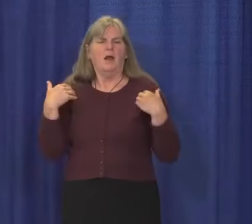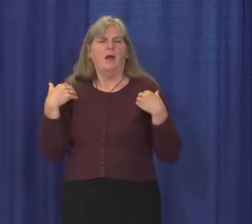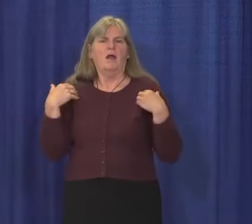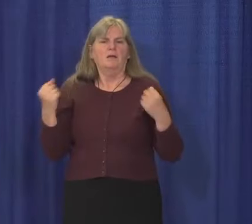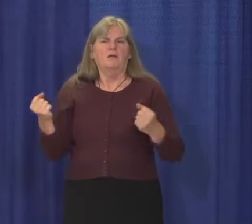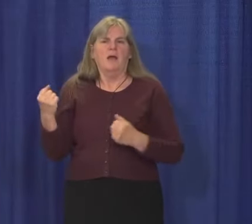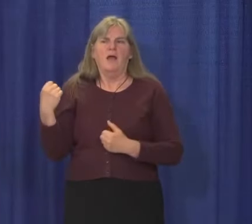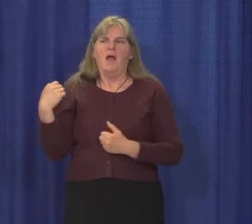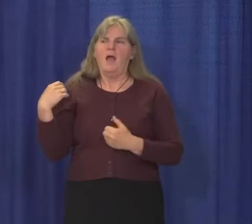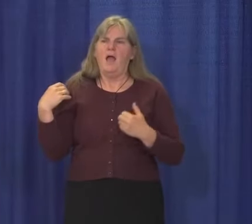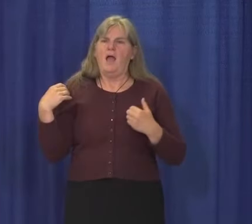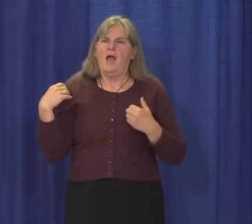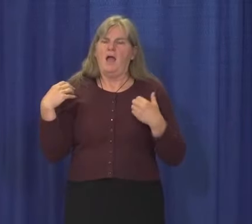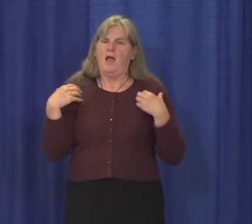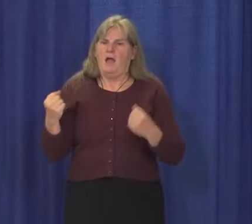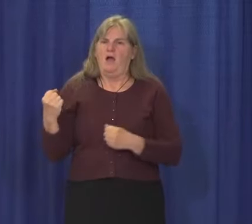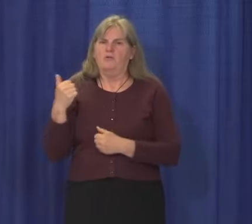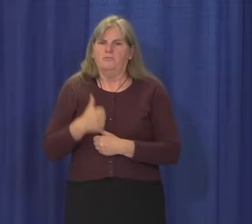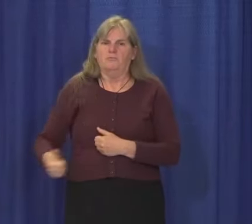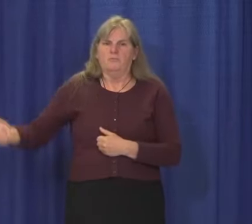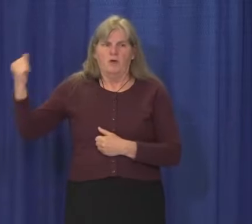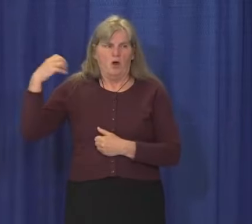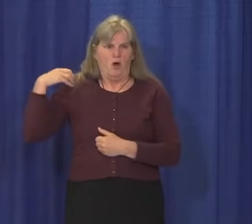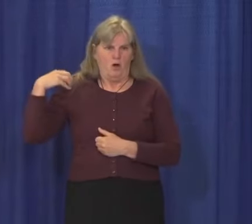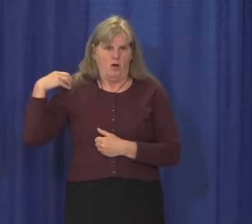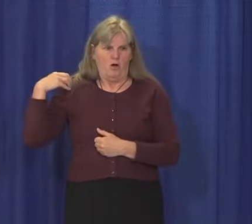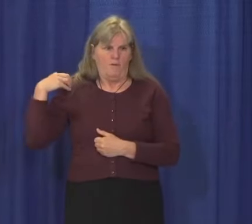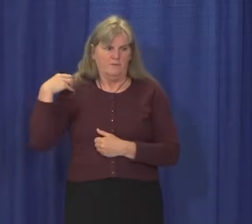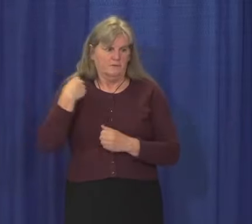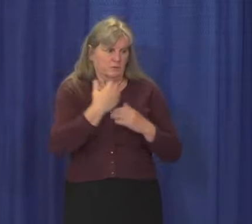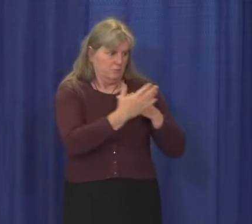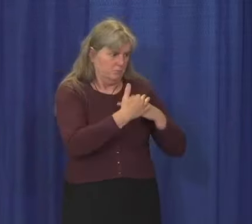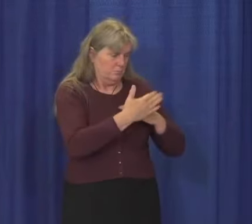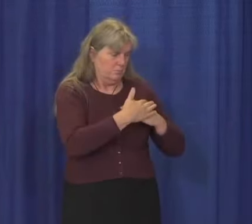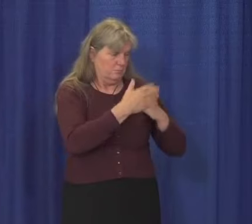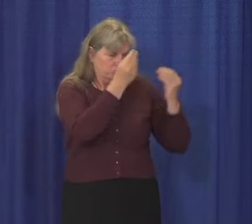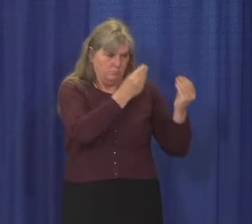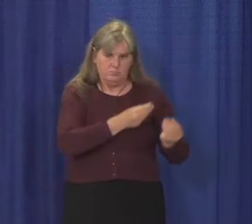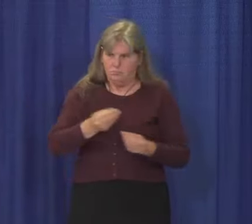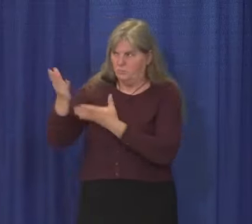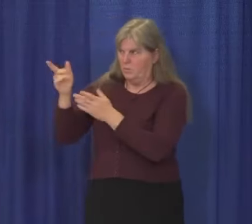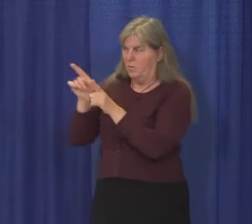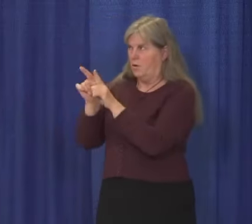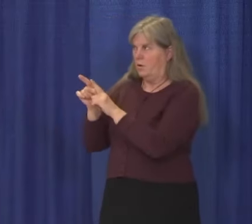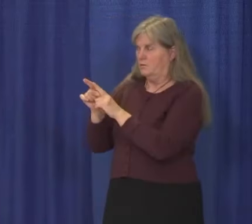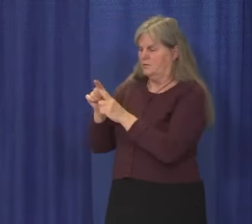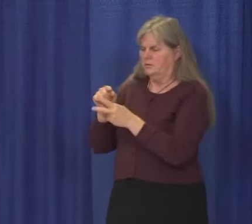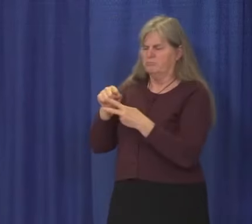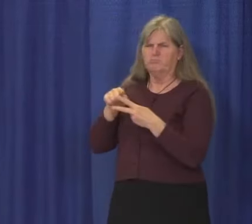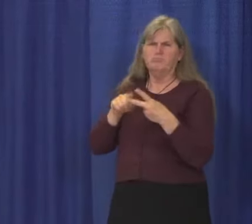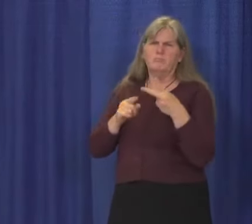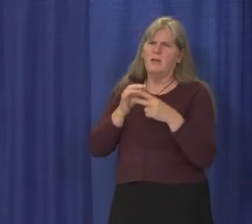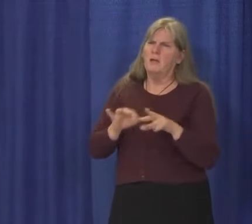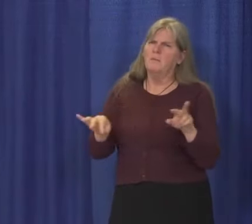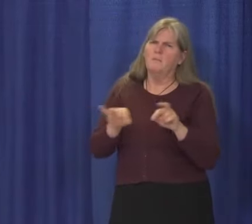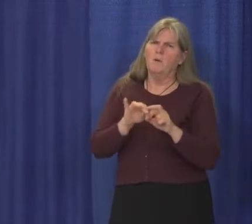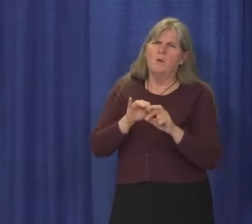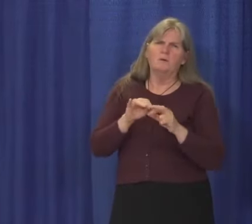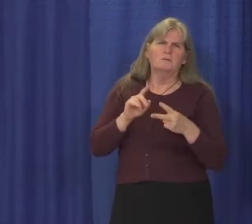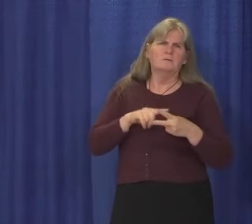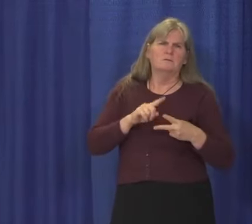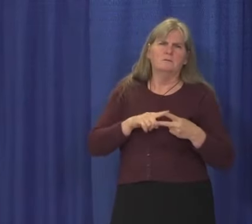have been saying to them about what it means to open those borders safely. And I can't reiterate how important that is.